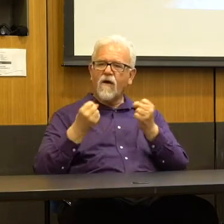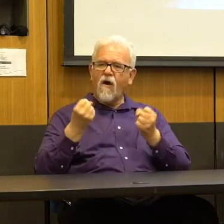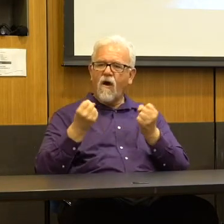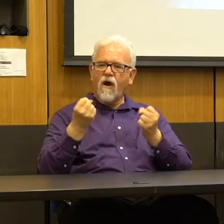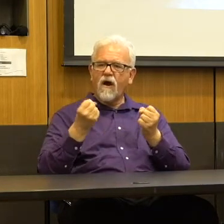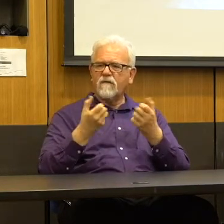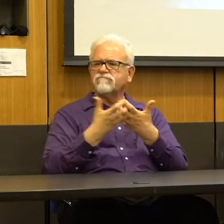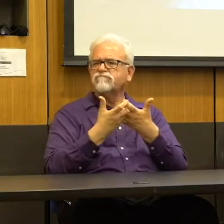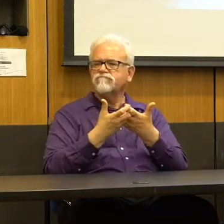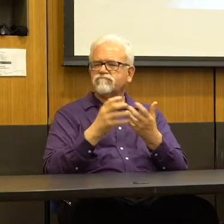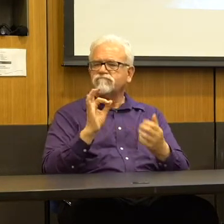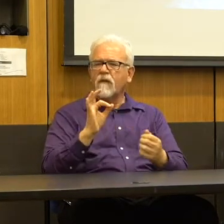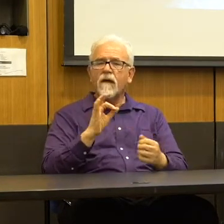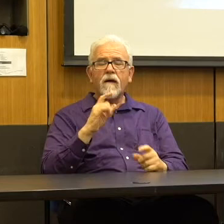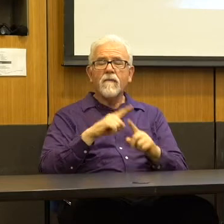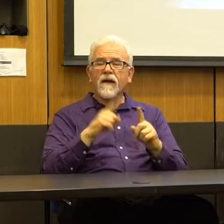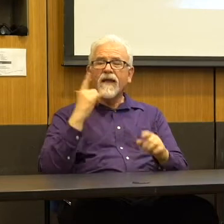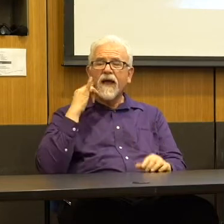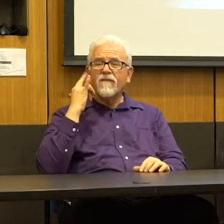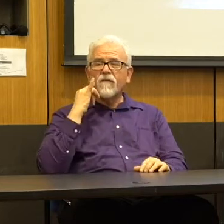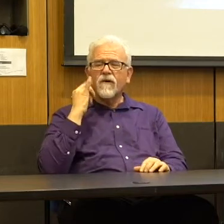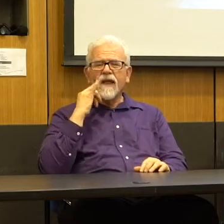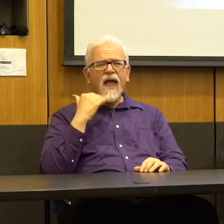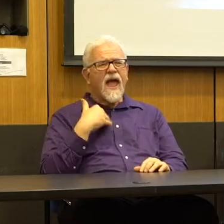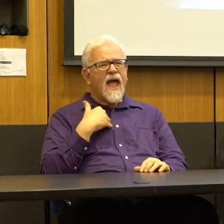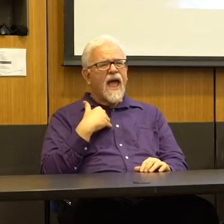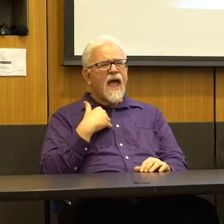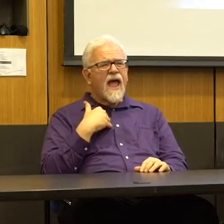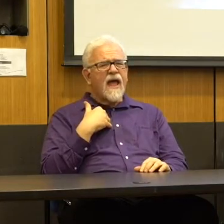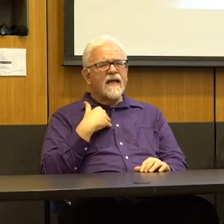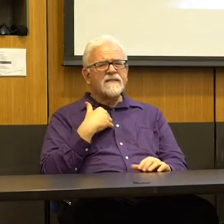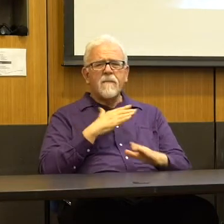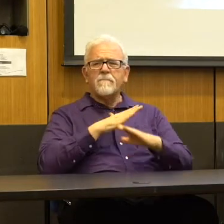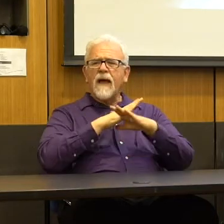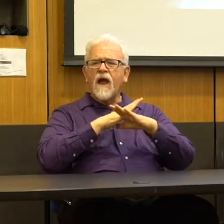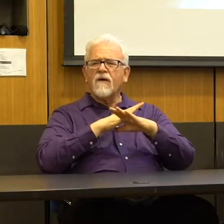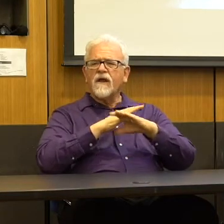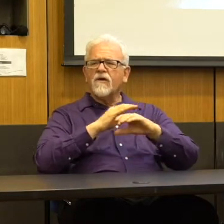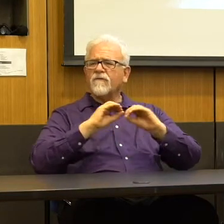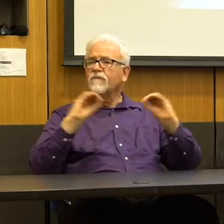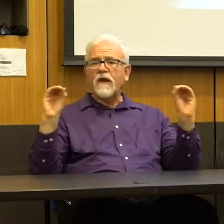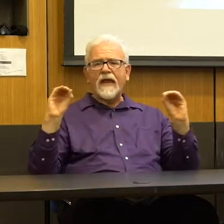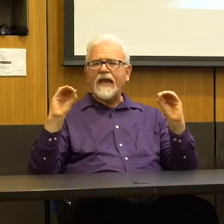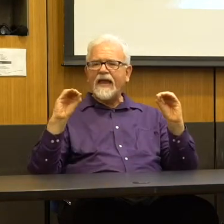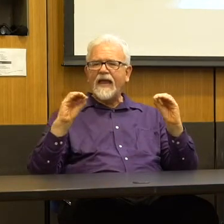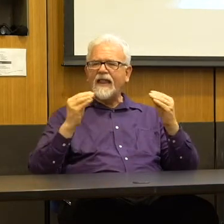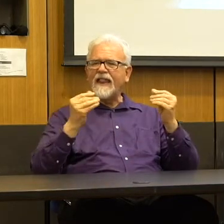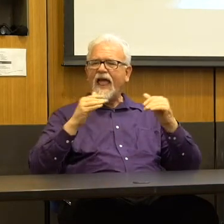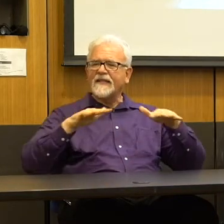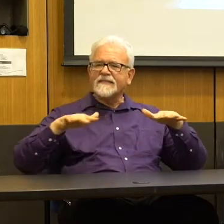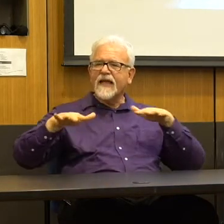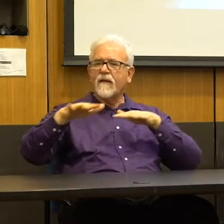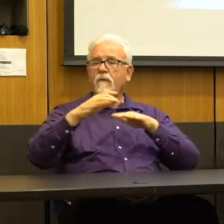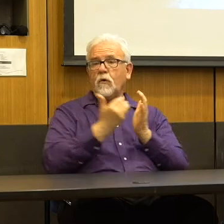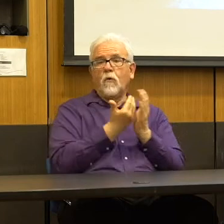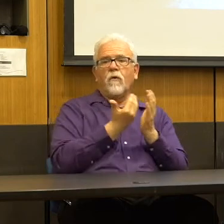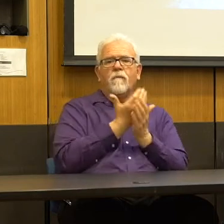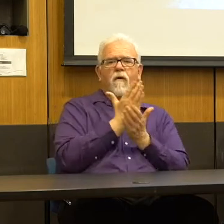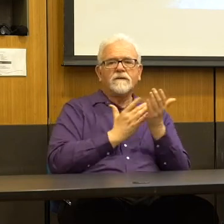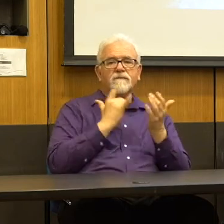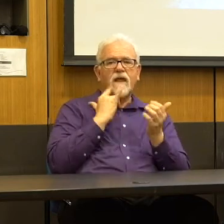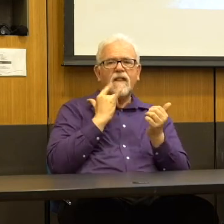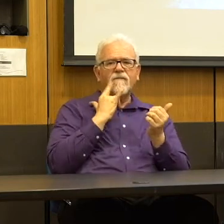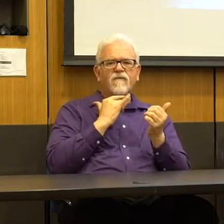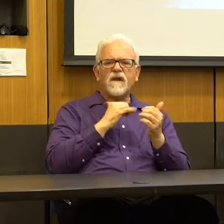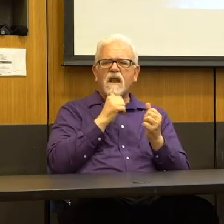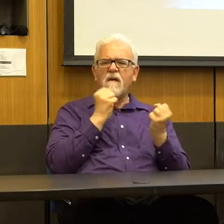But California also has a kind of barrier-free landscape, at least in the newer parts of it, that was